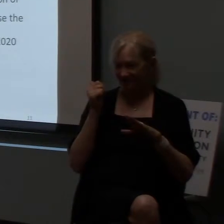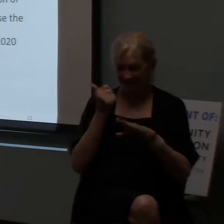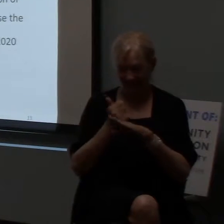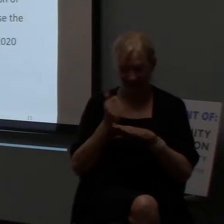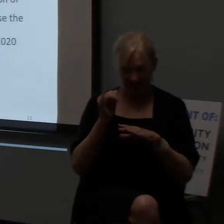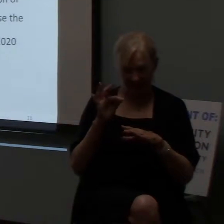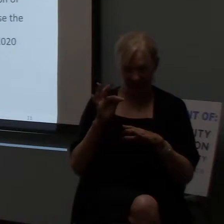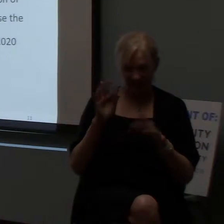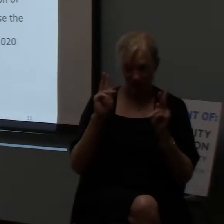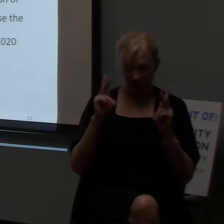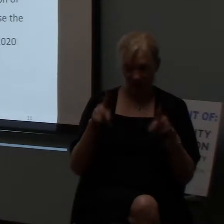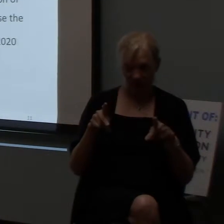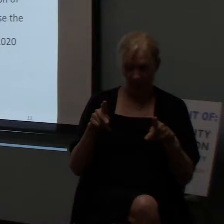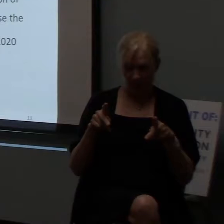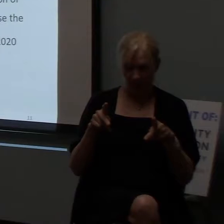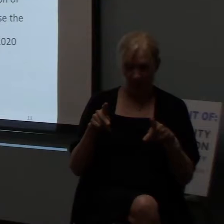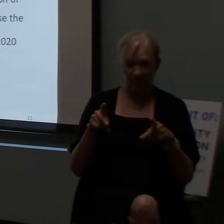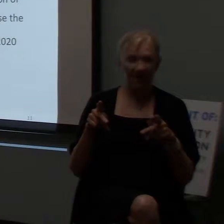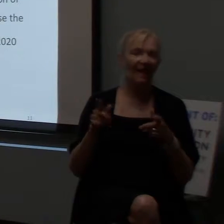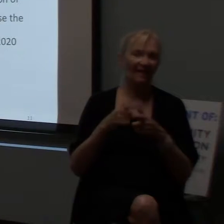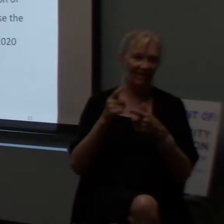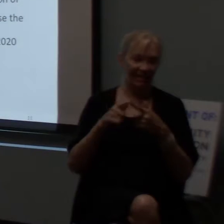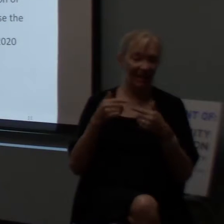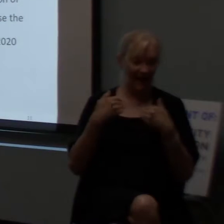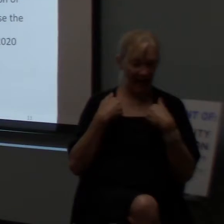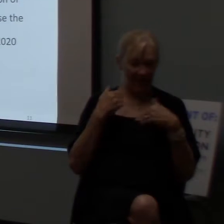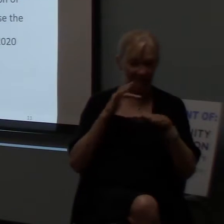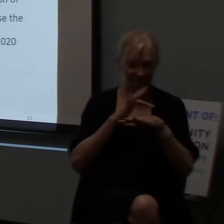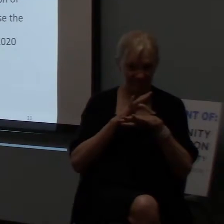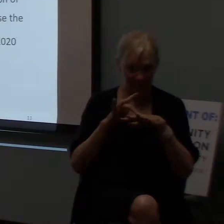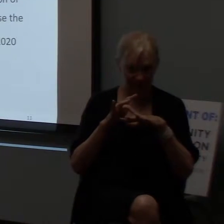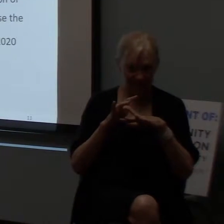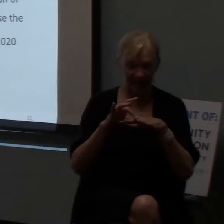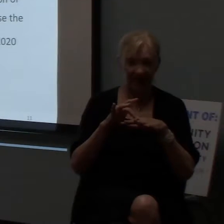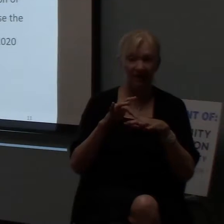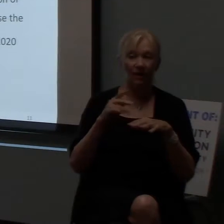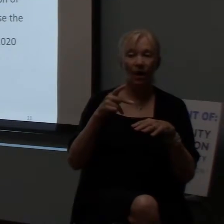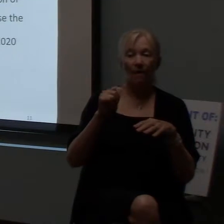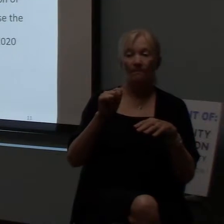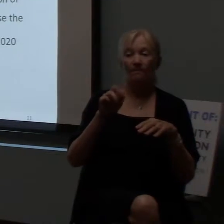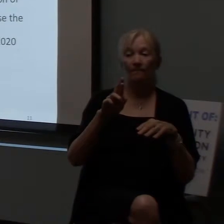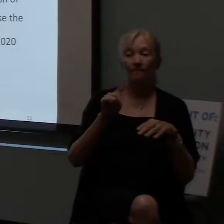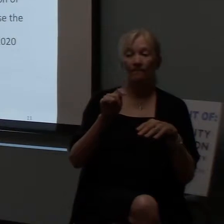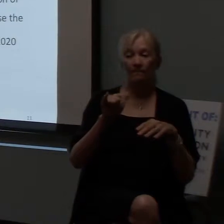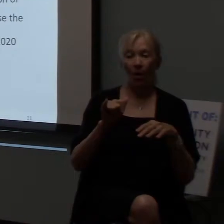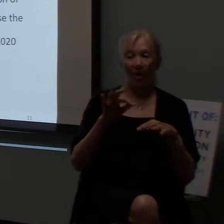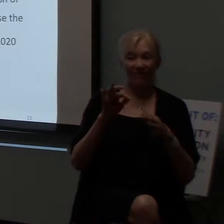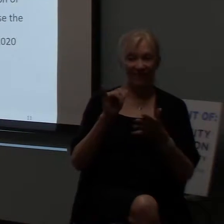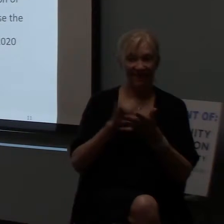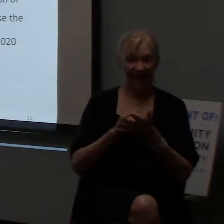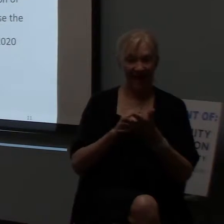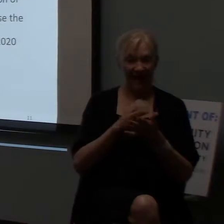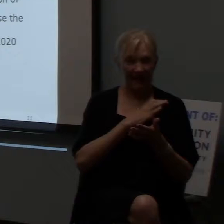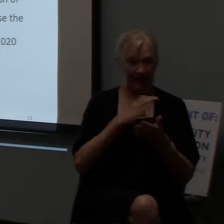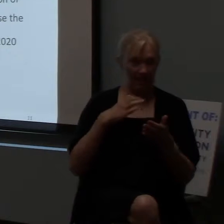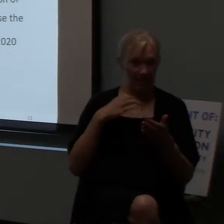county commissioner, if there's a vacancy, for example, then the party of that commissioner has 10 days to fill that vacancy. So